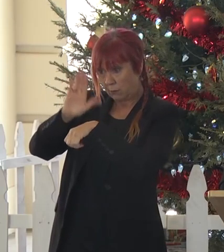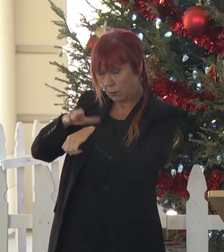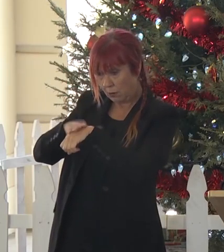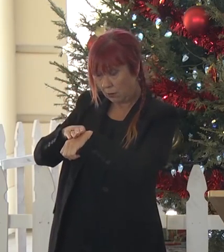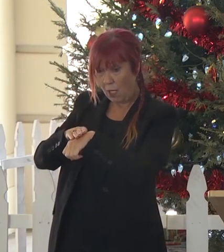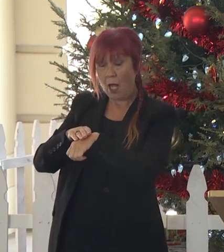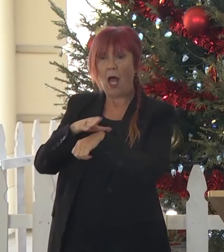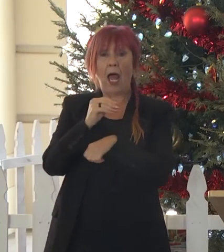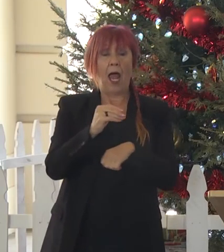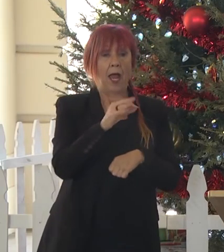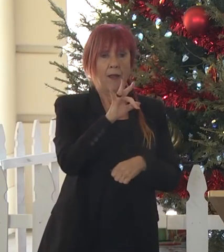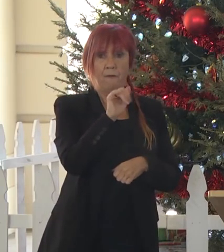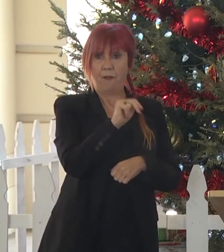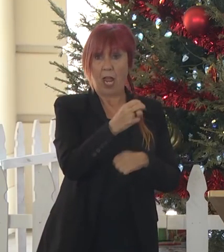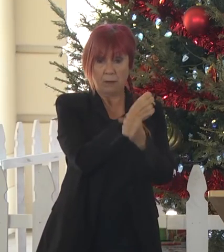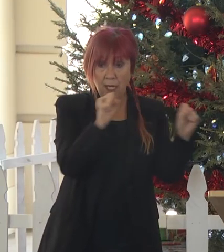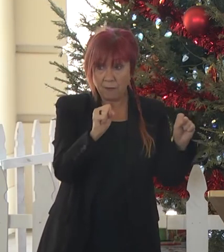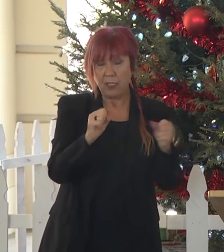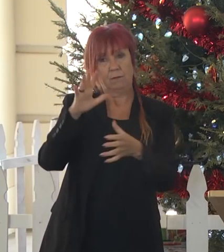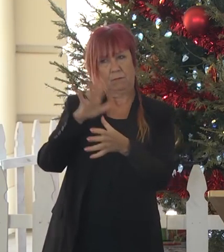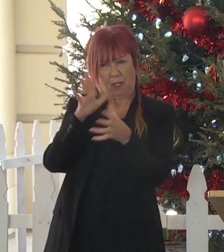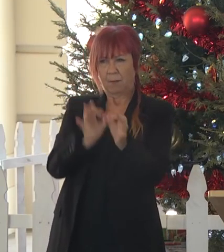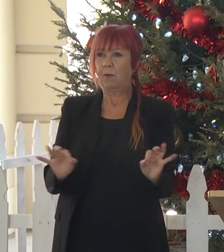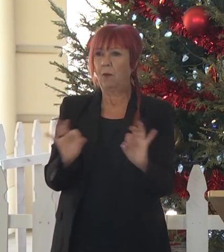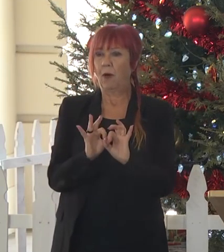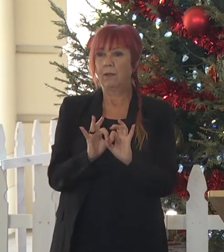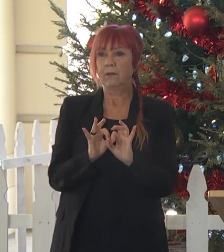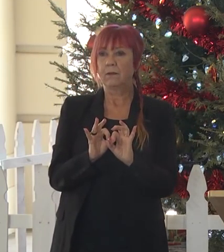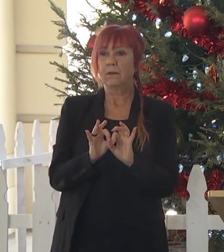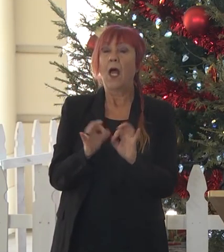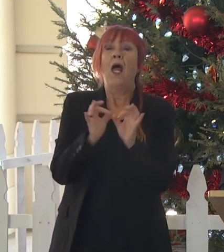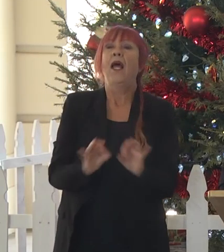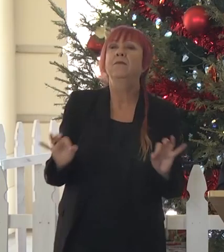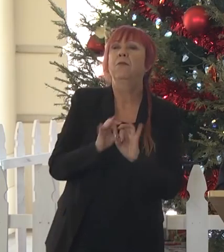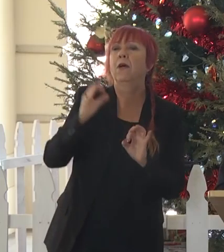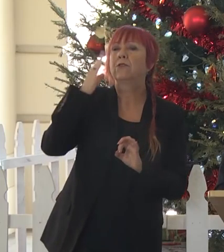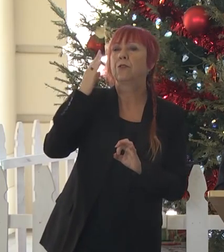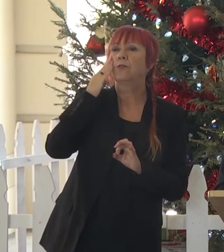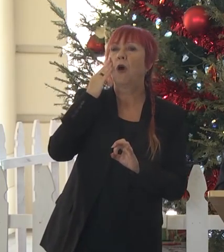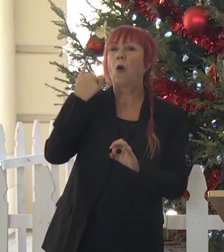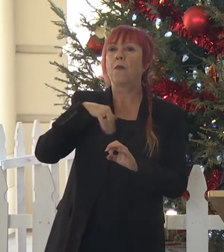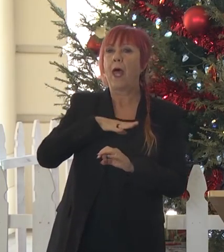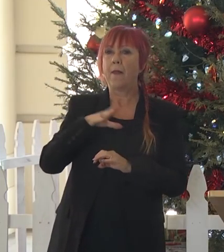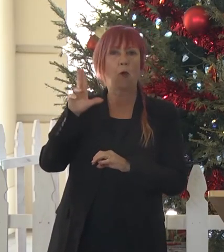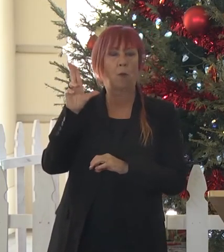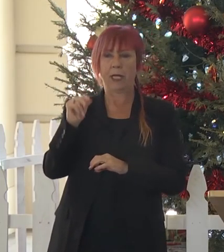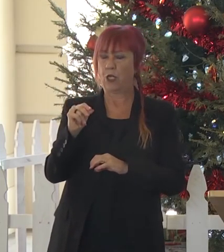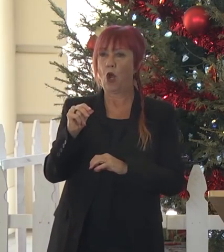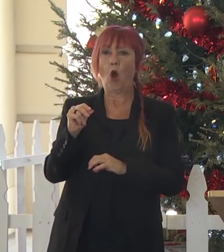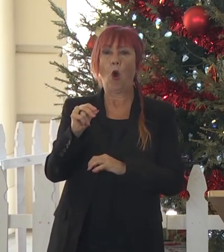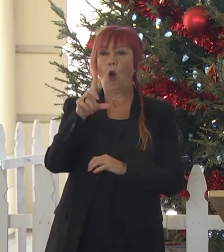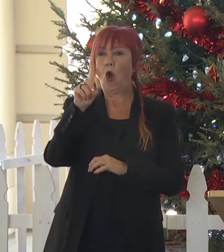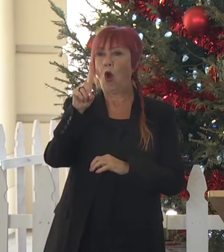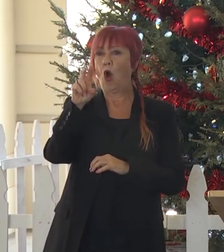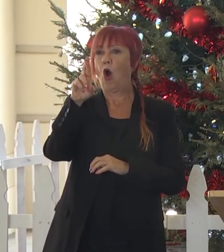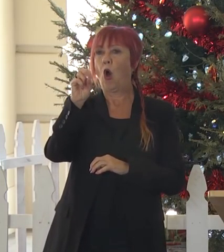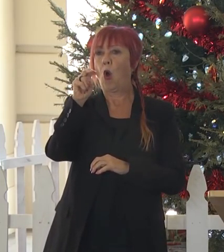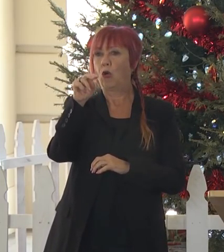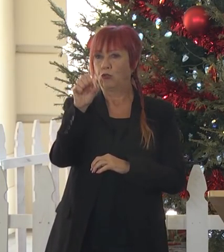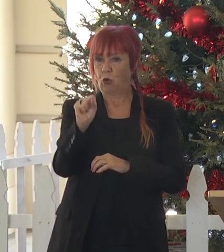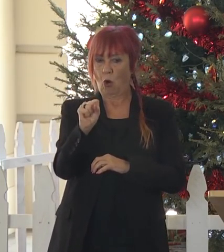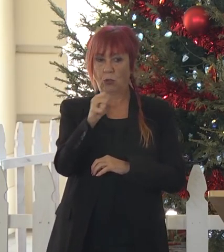is our top priority. It's important to know that the Pasadena Police Department expects that there will be no drones at the football